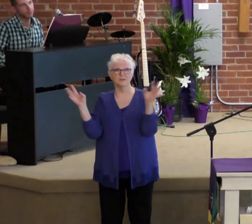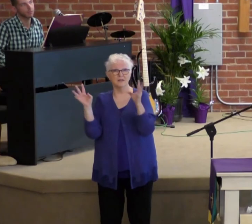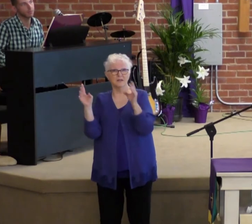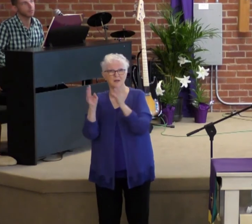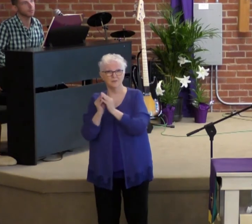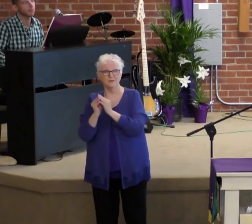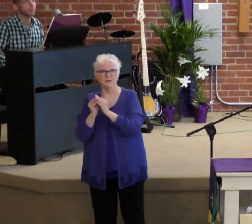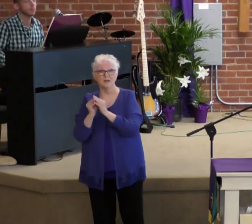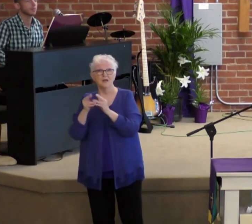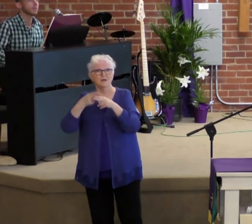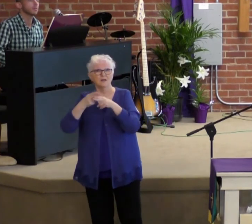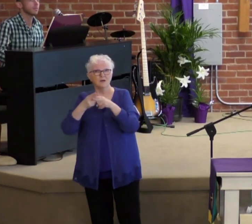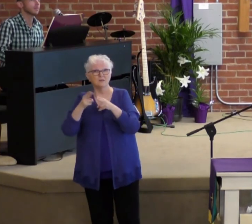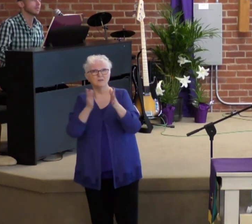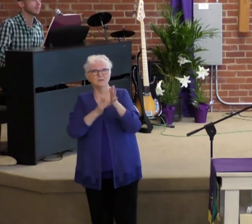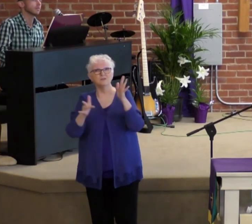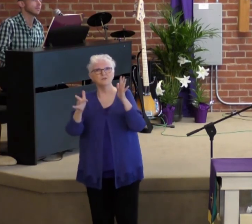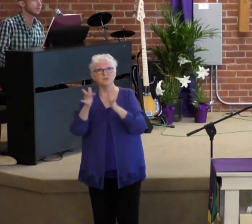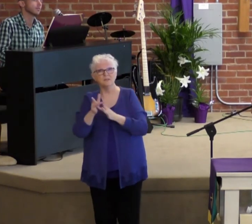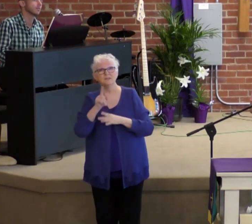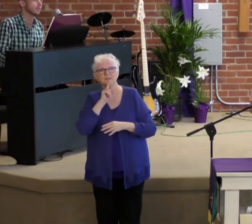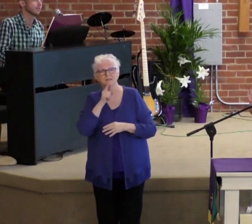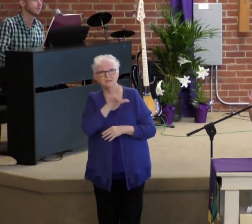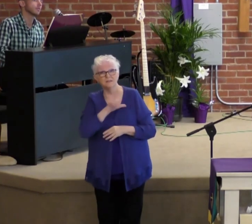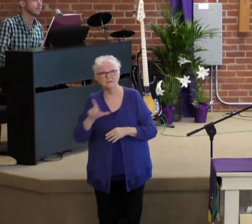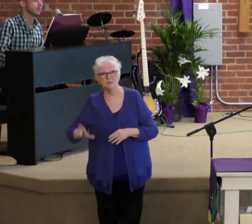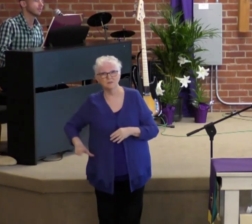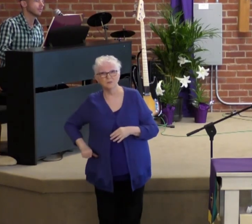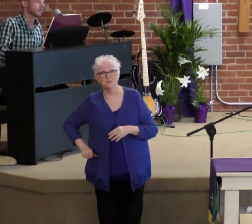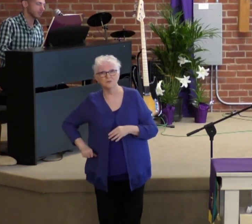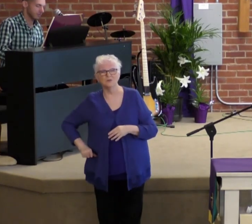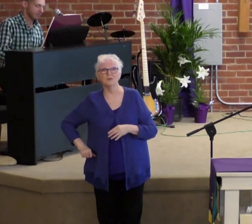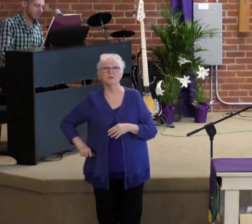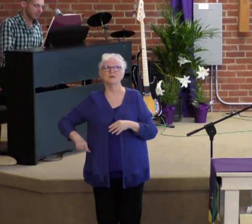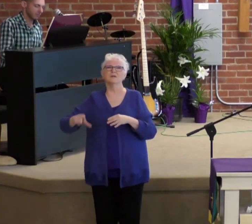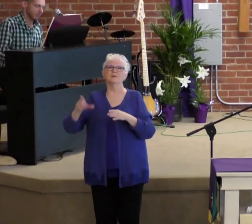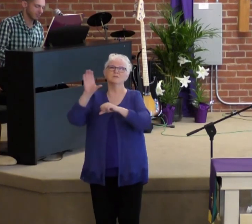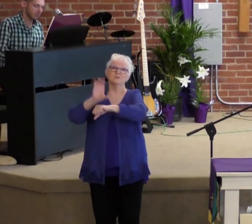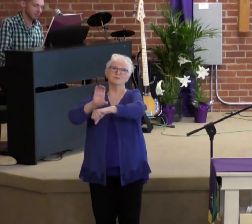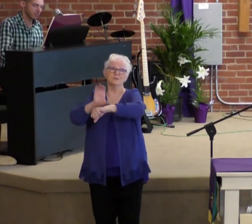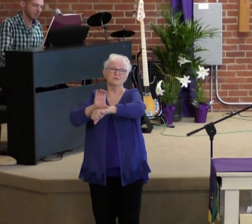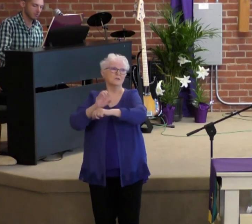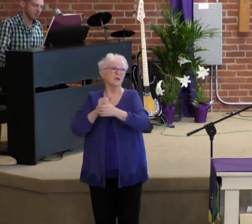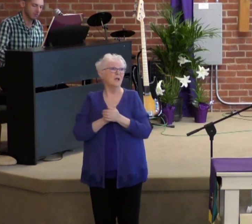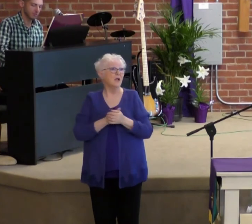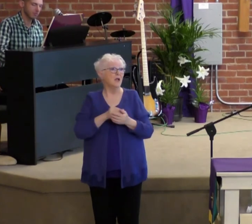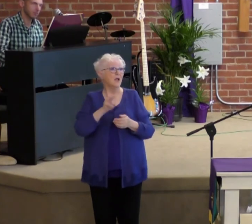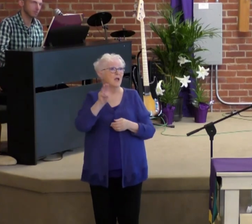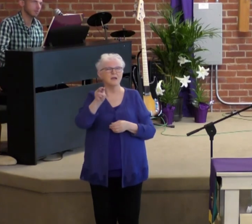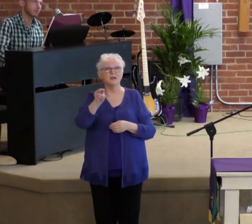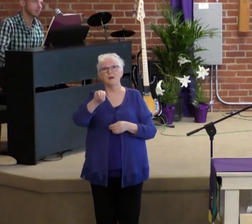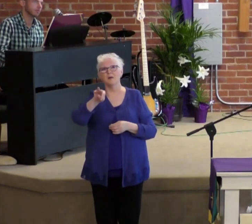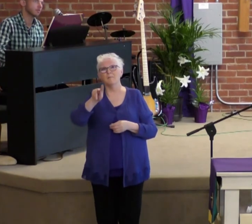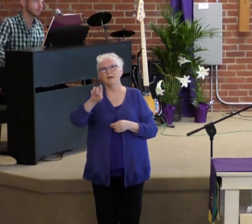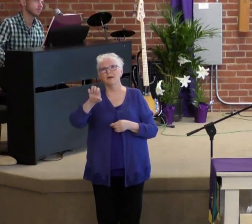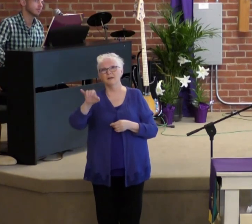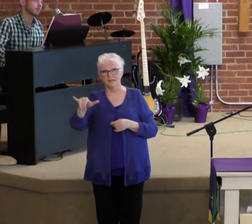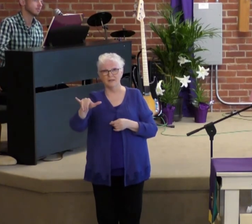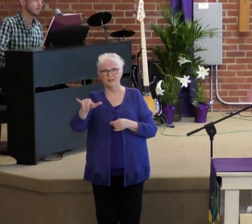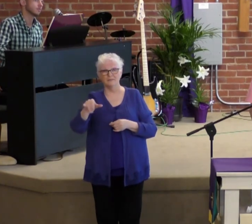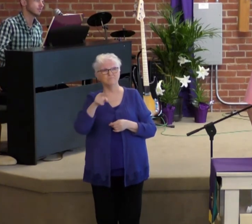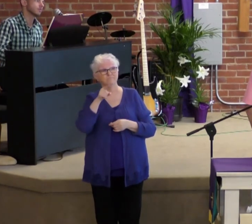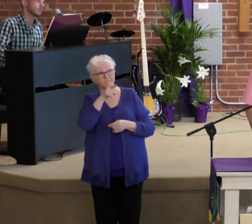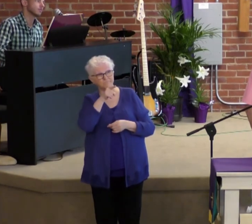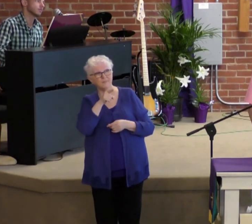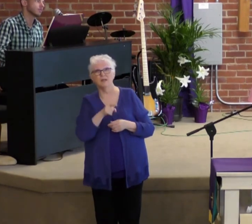Church. And Mikey, who's a part of Shades of Grace forever since we've been here, is a part of that congregation. And they're going to have the launching